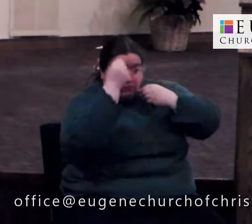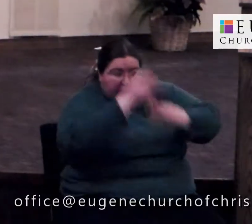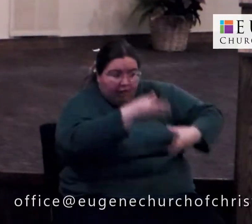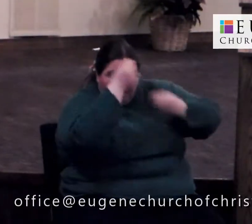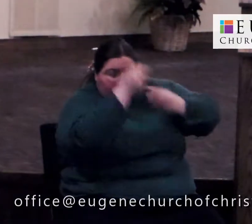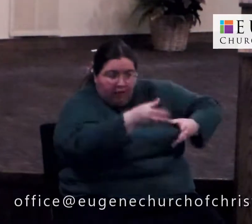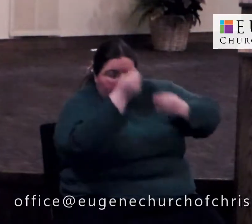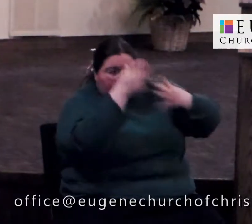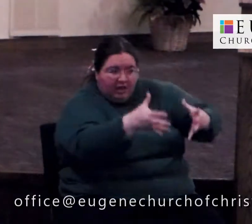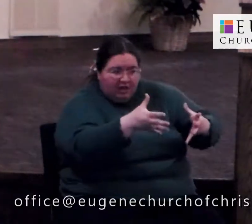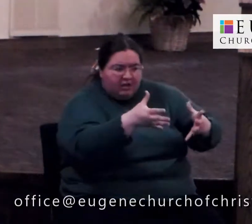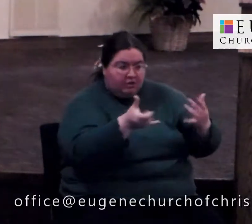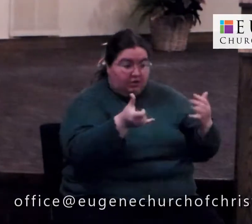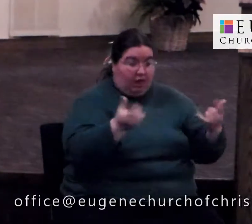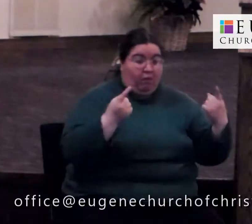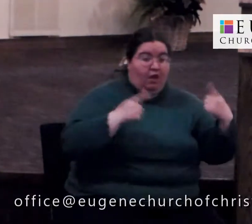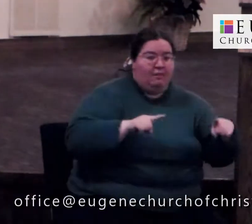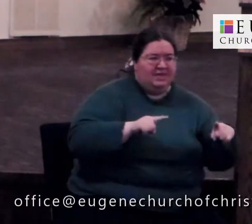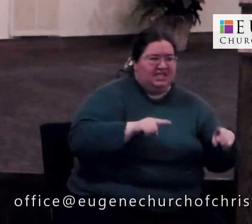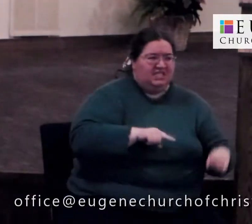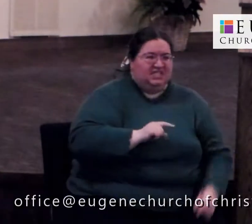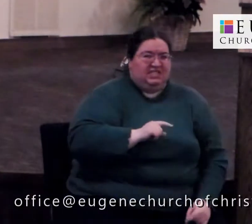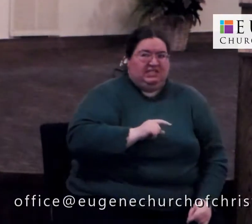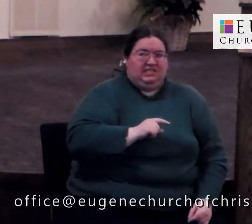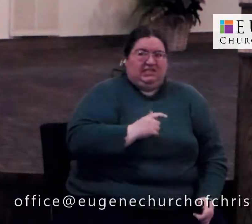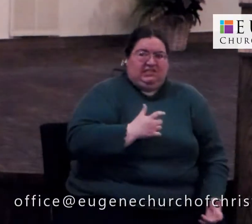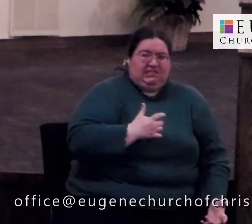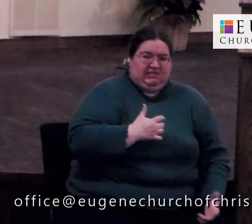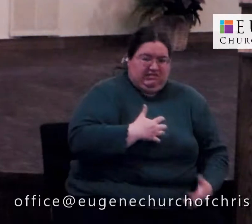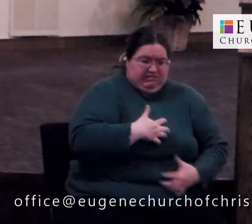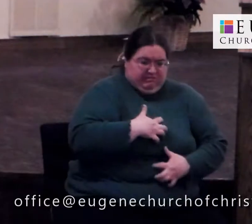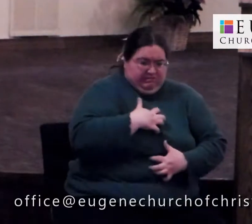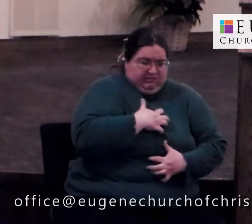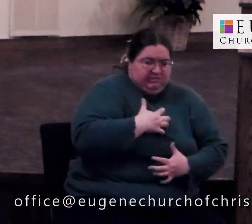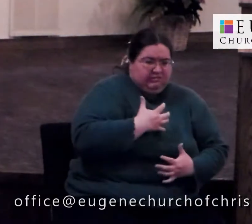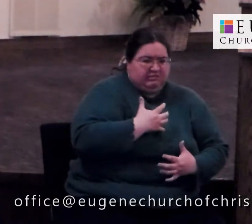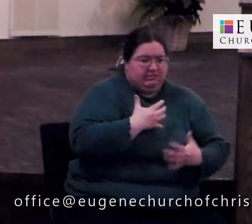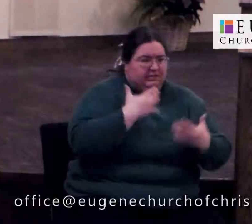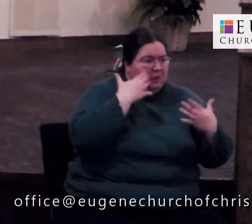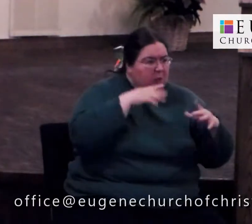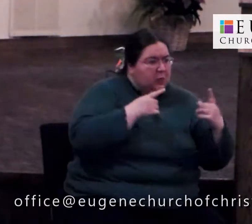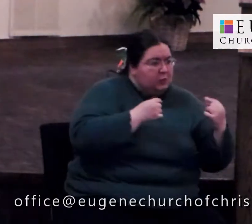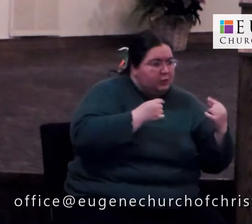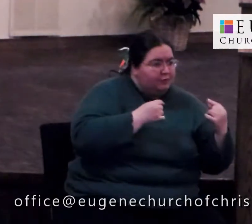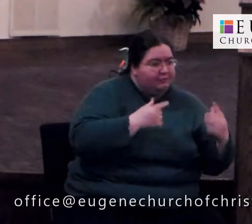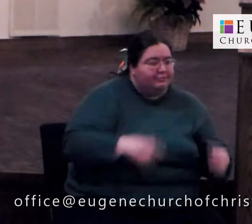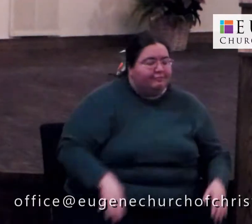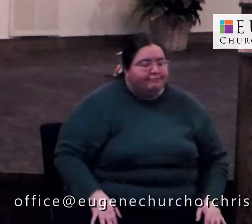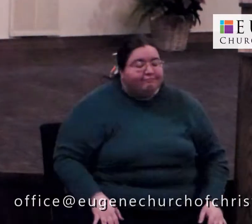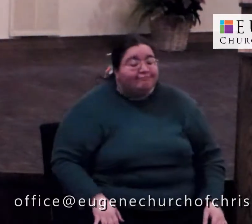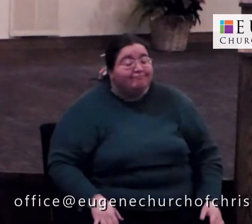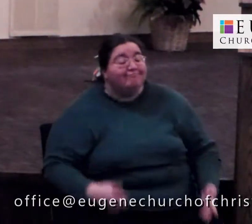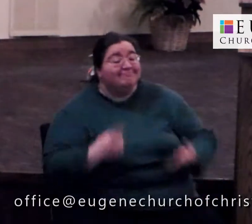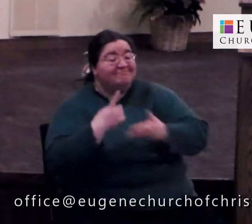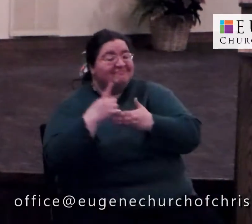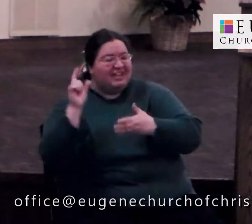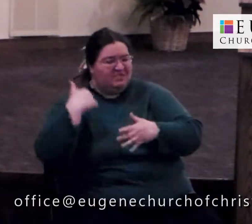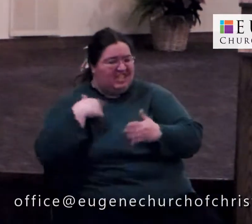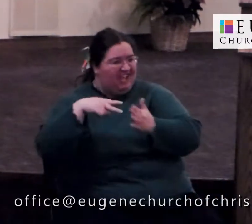Christ? I read a statement online last week, a quote that someone had made, something along the lines of, as long